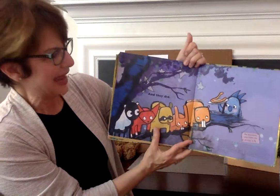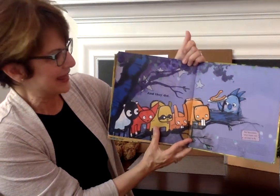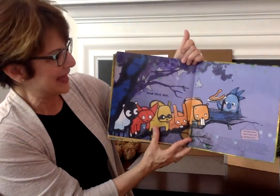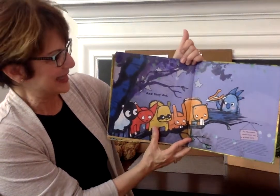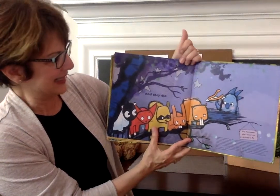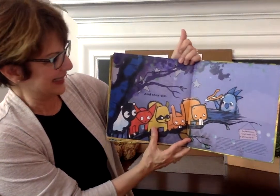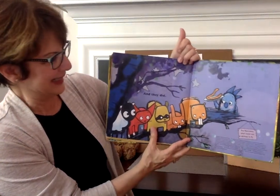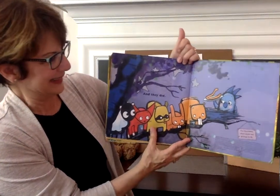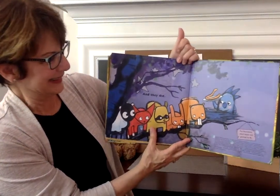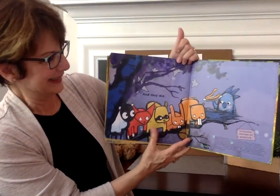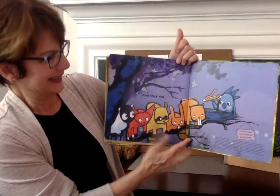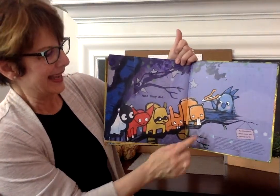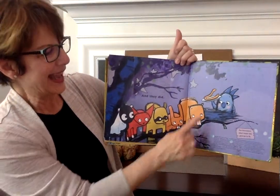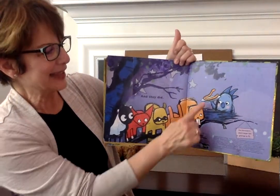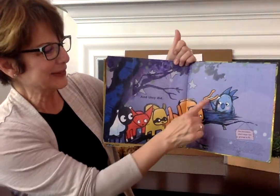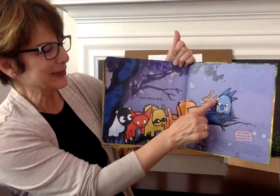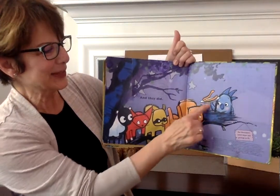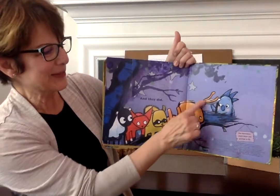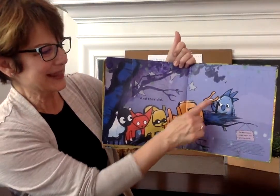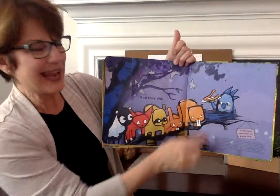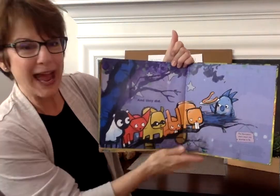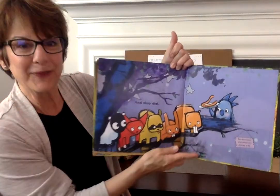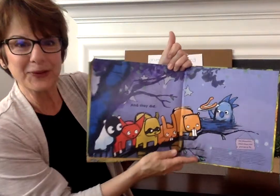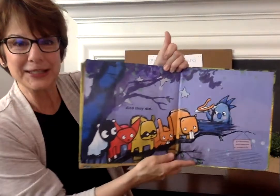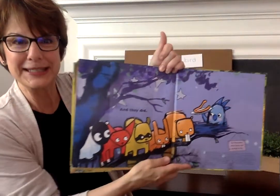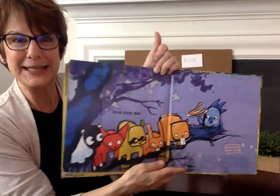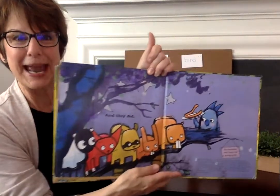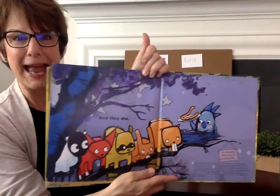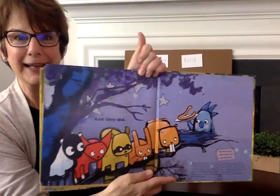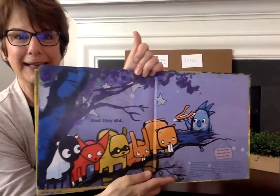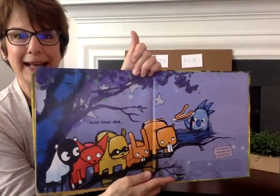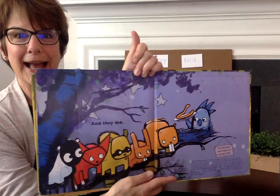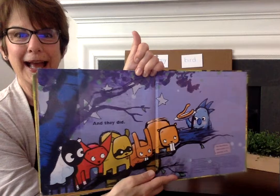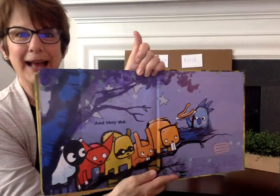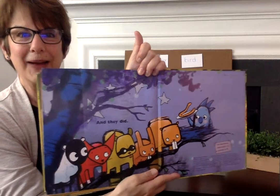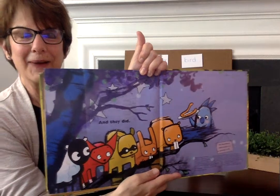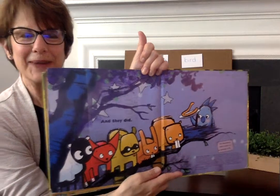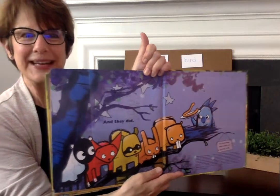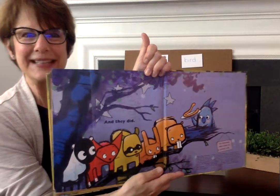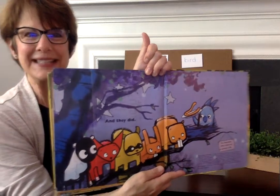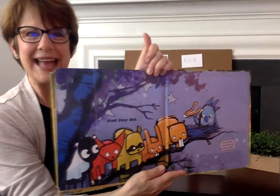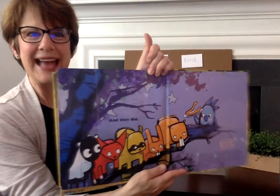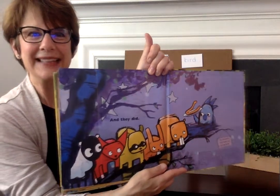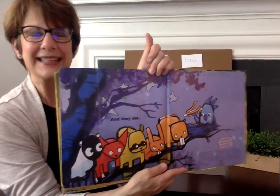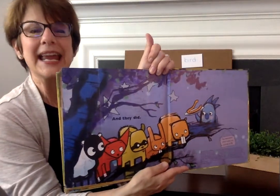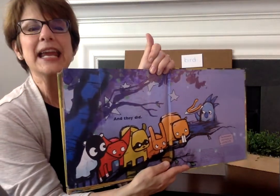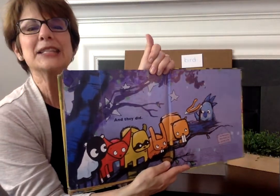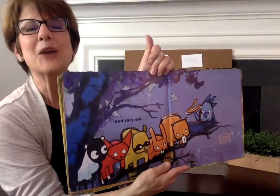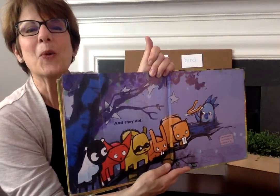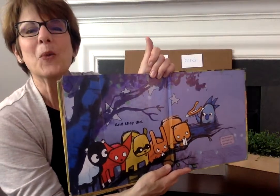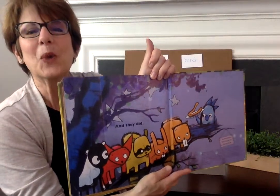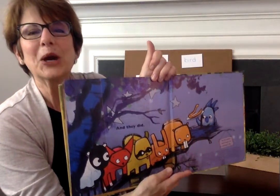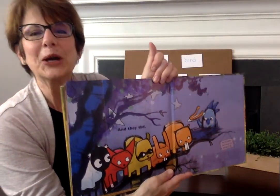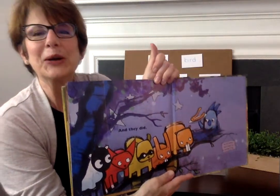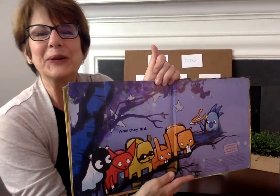And they did. And look at what they had for a snack. What is that? It's a